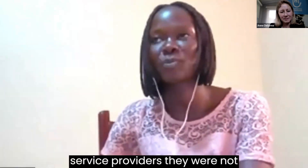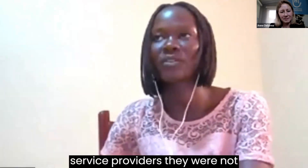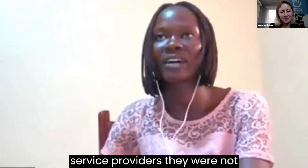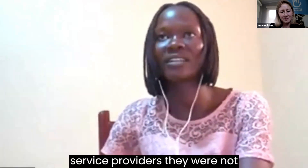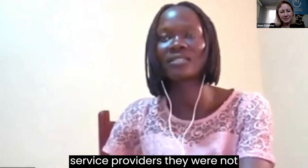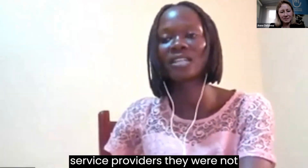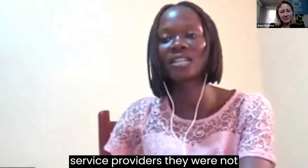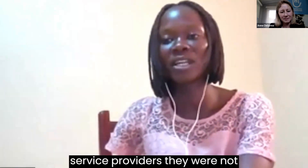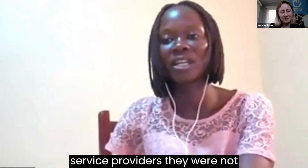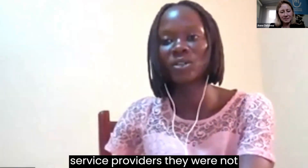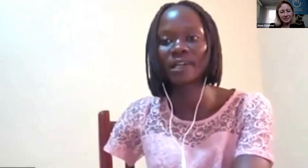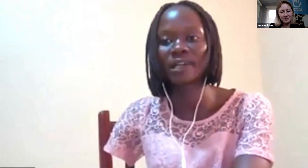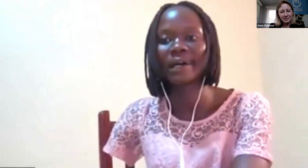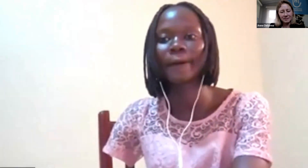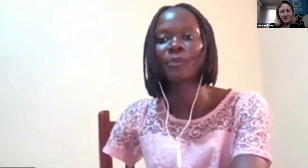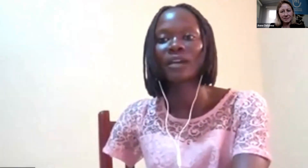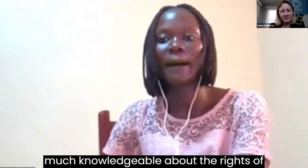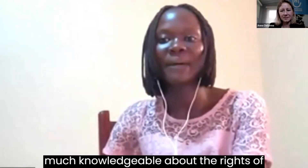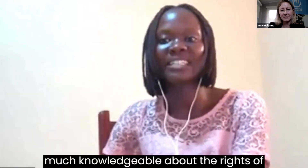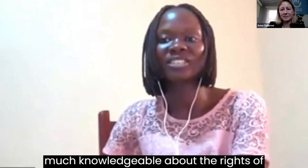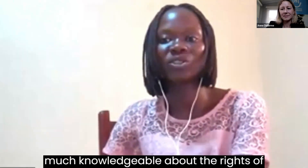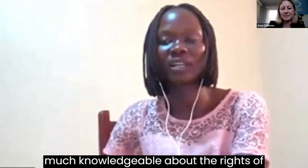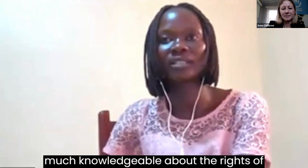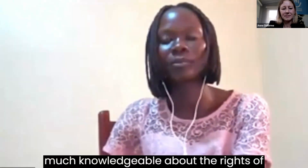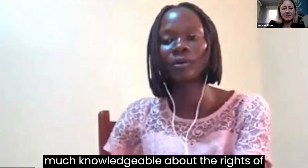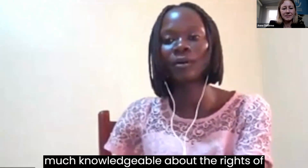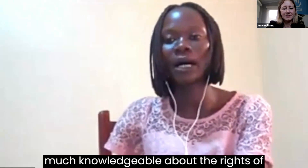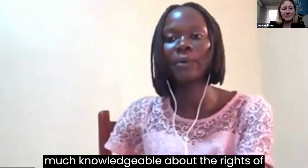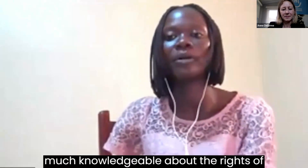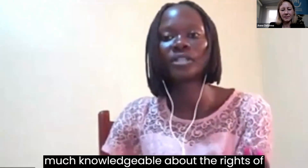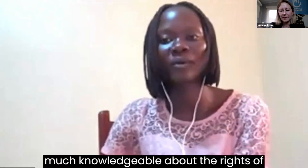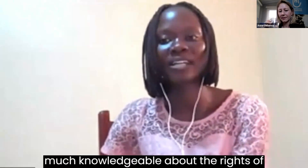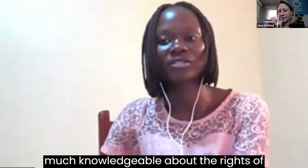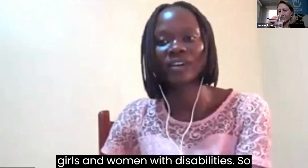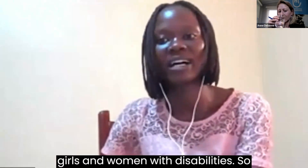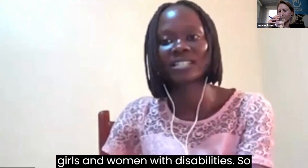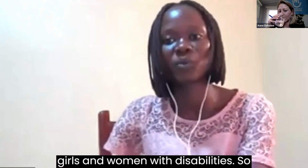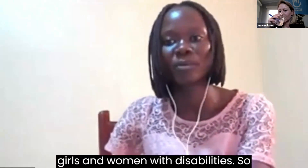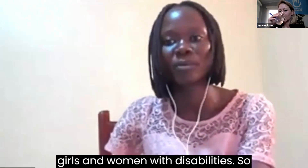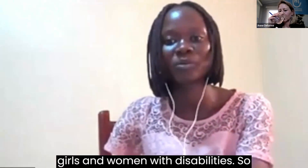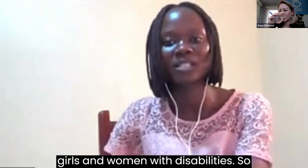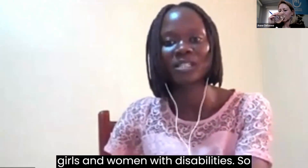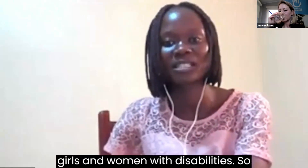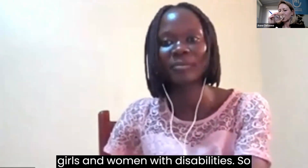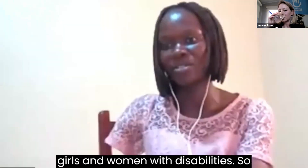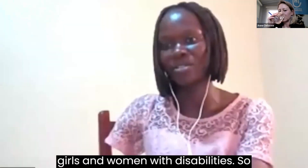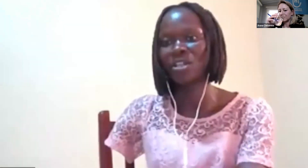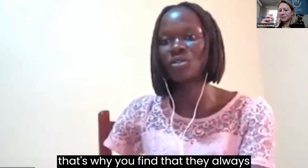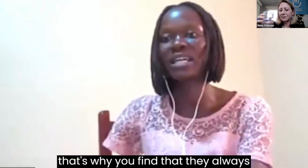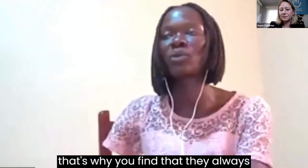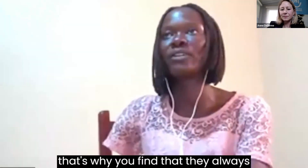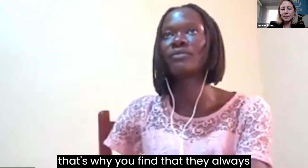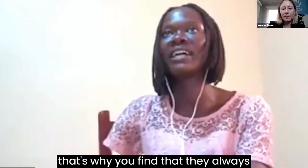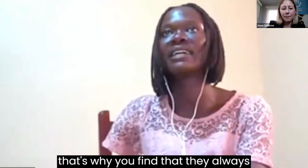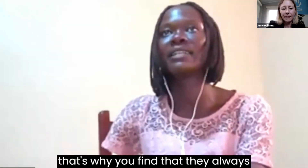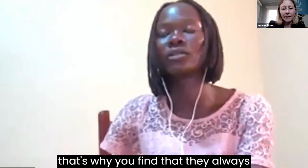service providers, they were not much knowledgeable about the rights of girls and women with disabilities. So that's